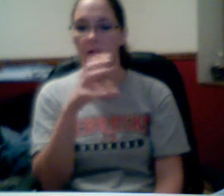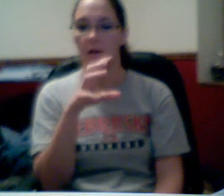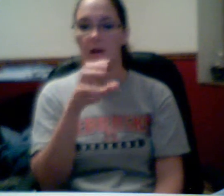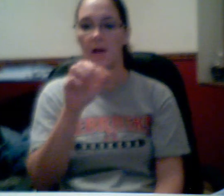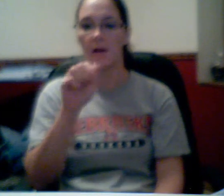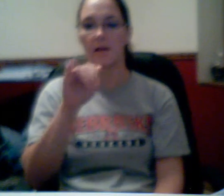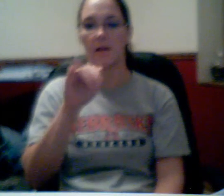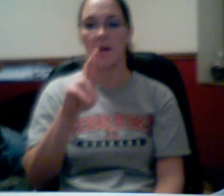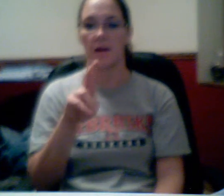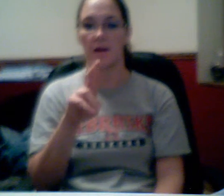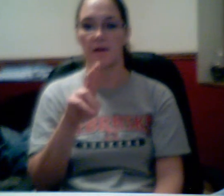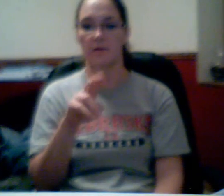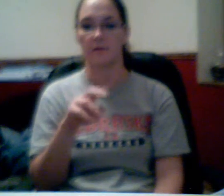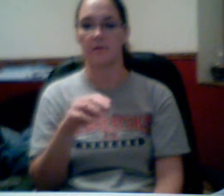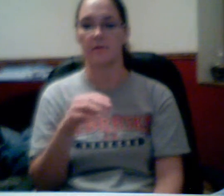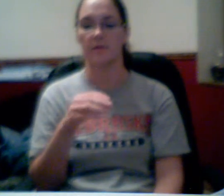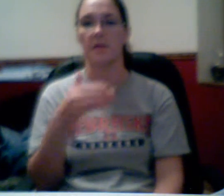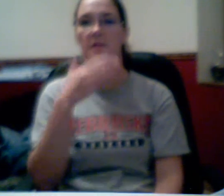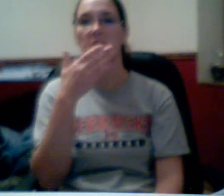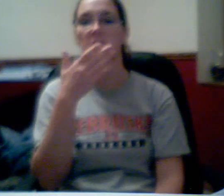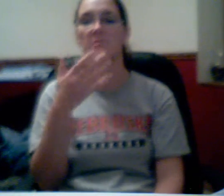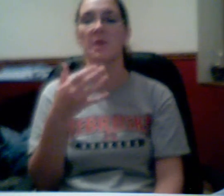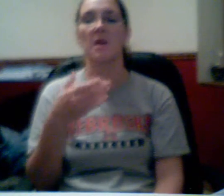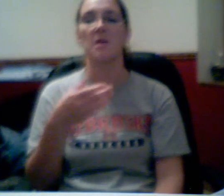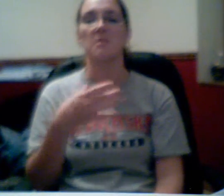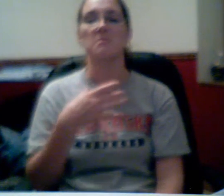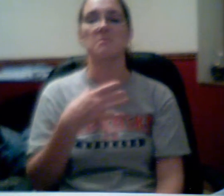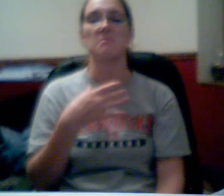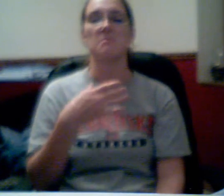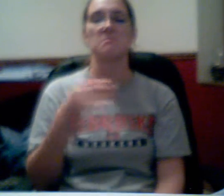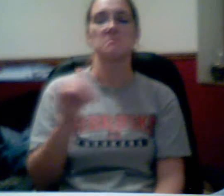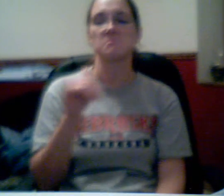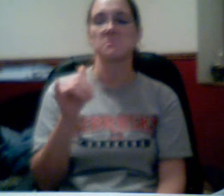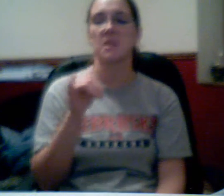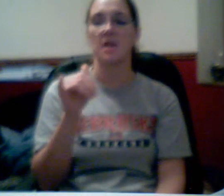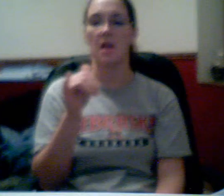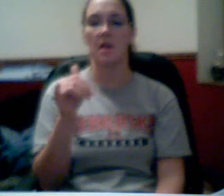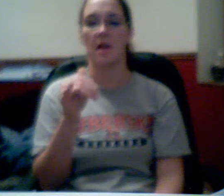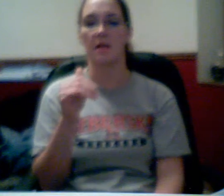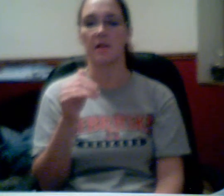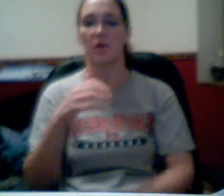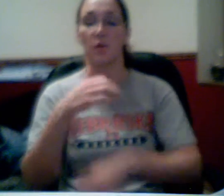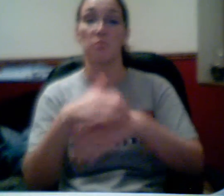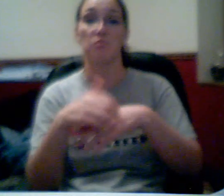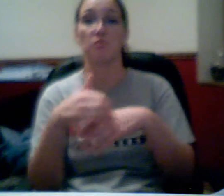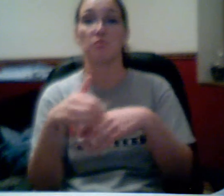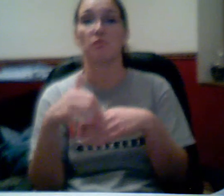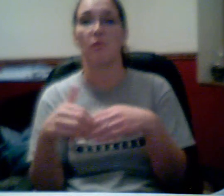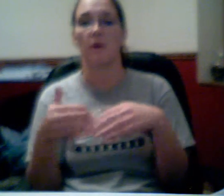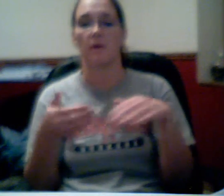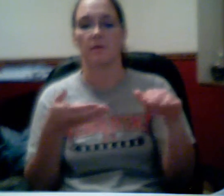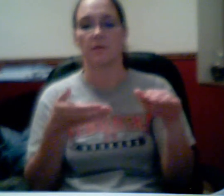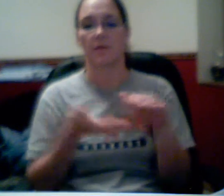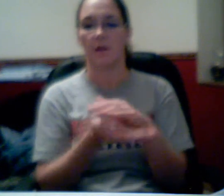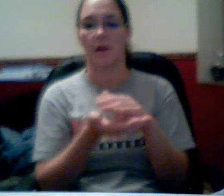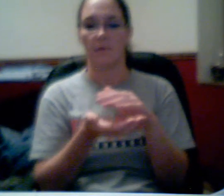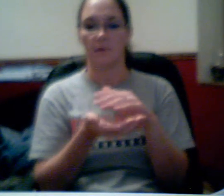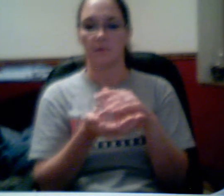the insects that spoil crops. It stretched its neck low again, and making a perfectly square turn